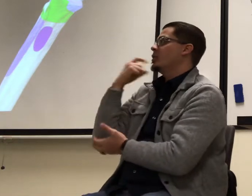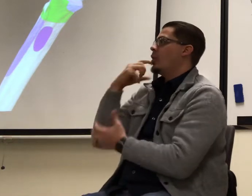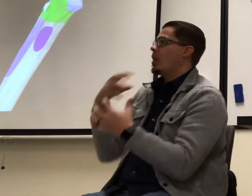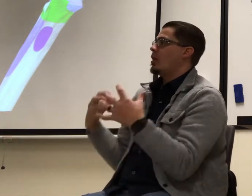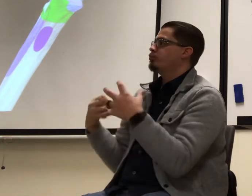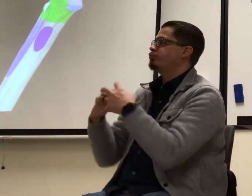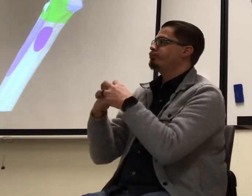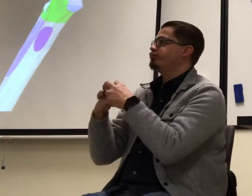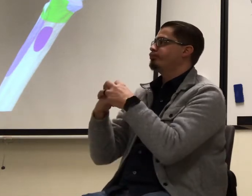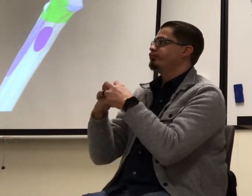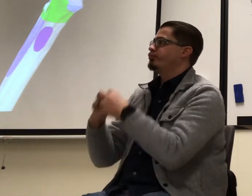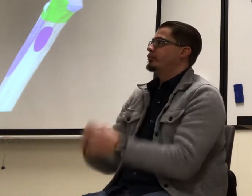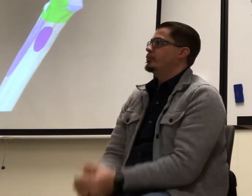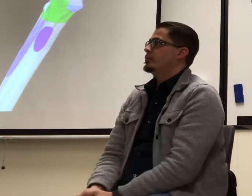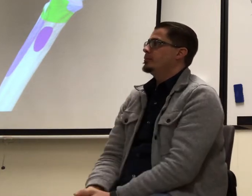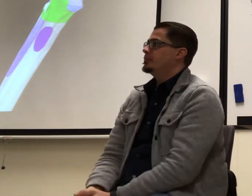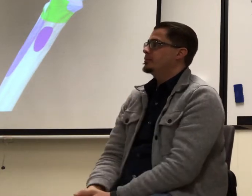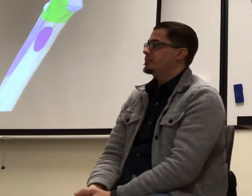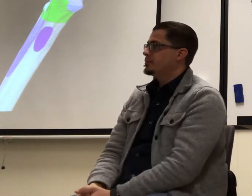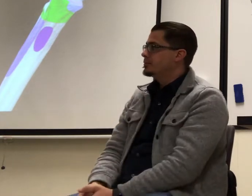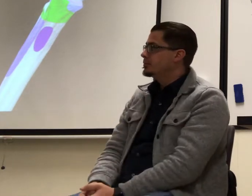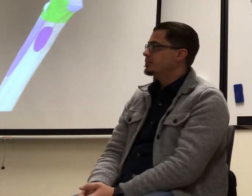Elbow.